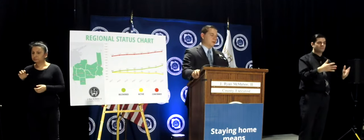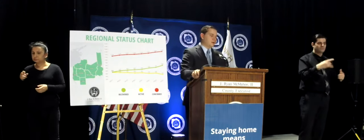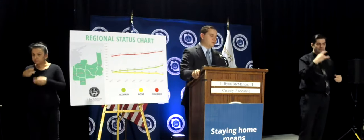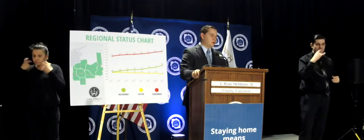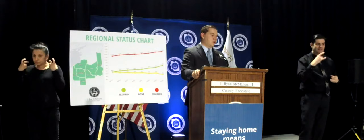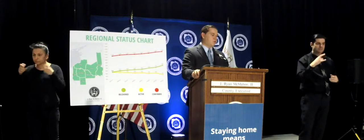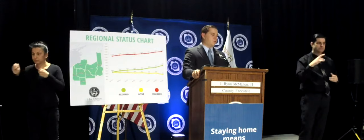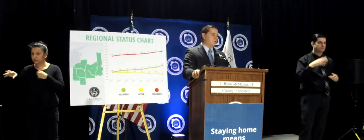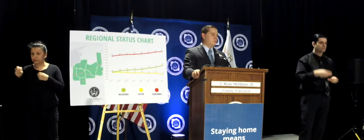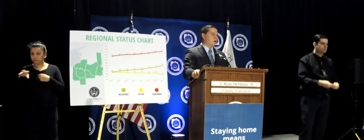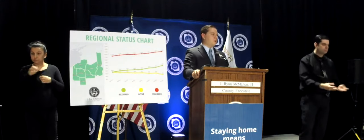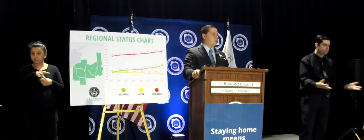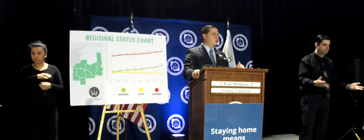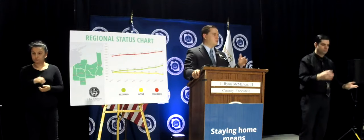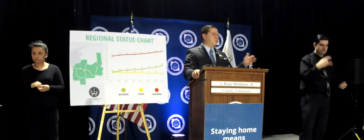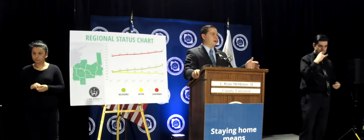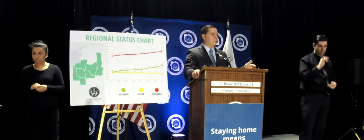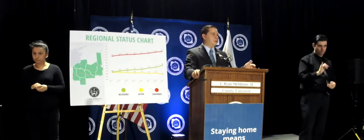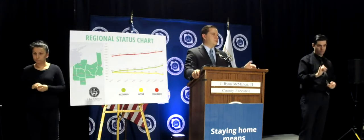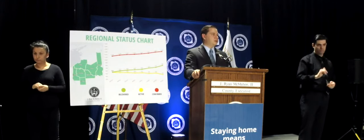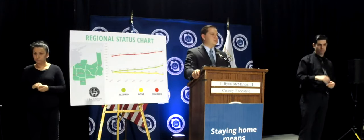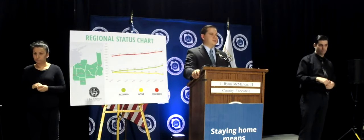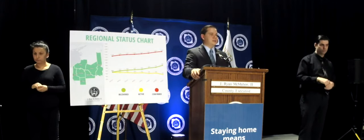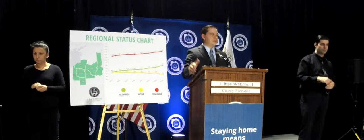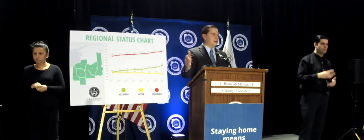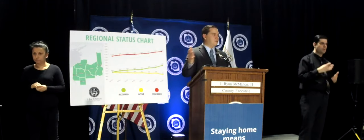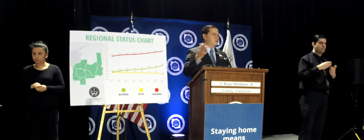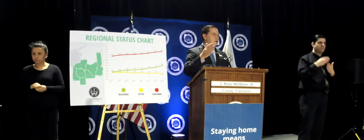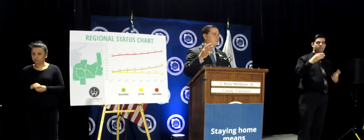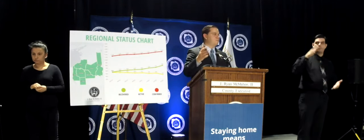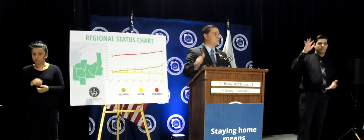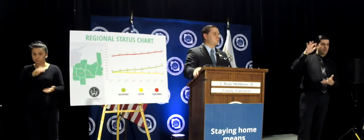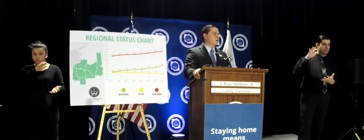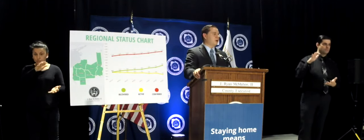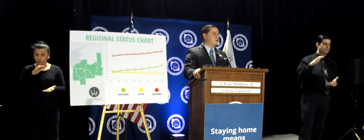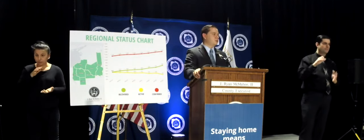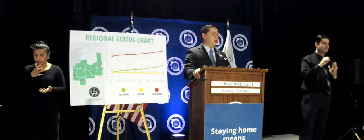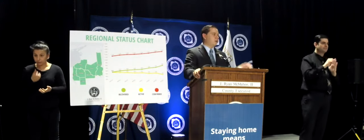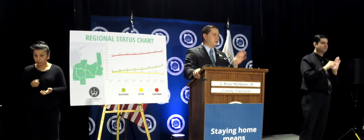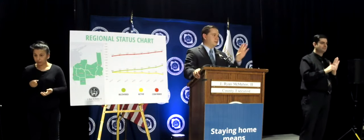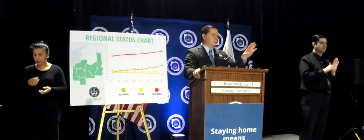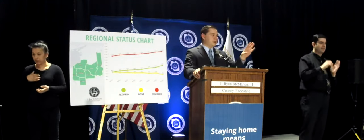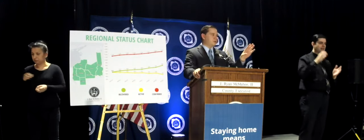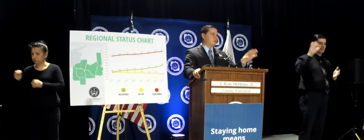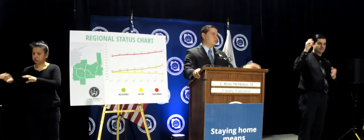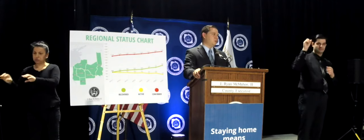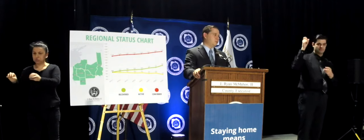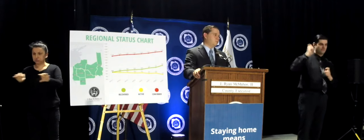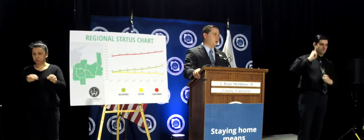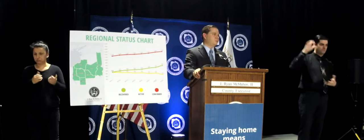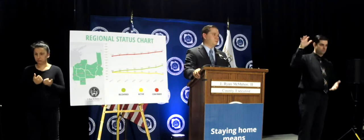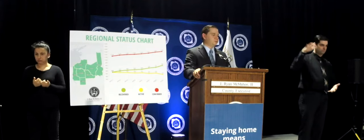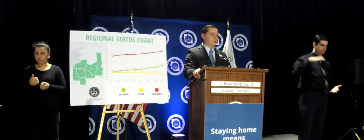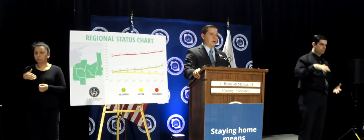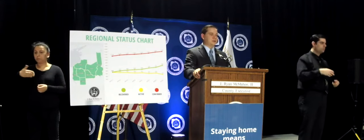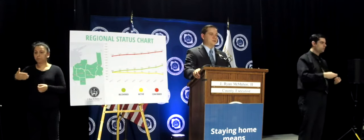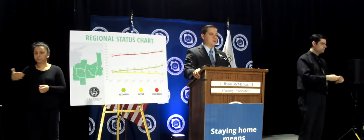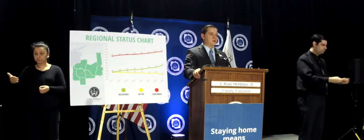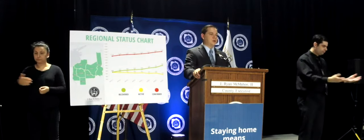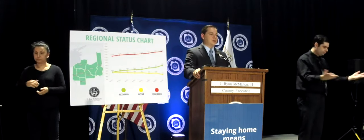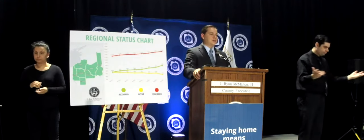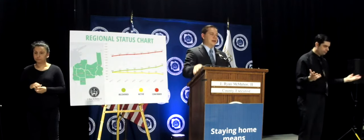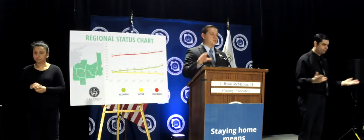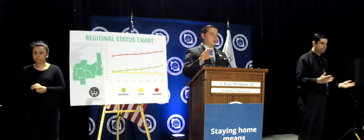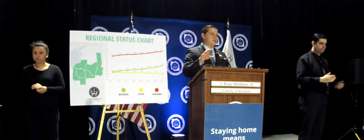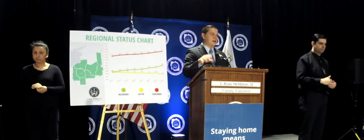people. So we bought a bunch of them. We got a bunch in. The state gave us some. So now we're going to get those out in the community, right, being proactive.